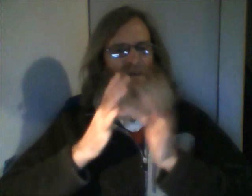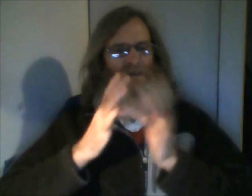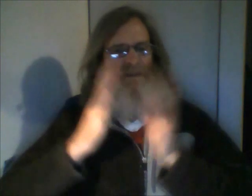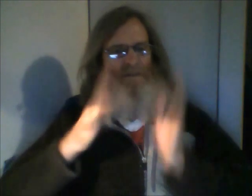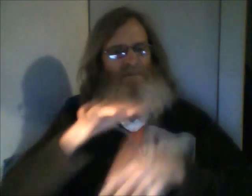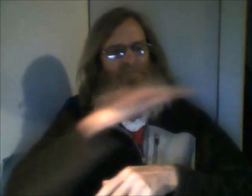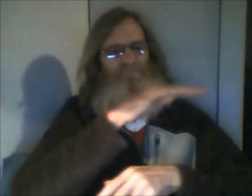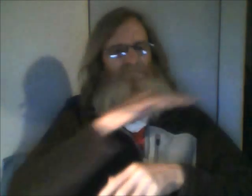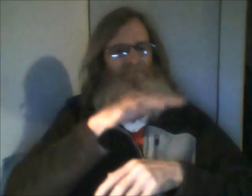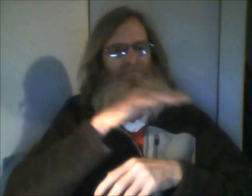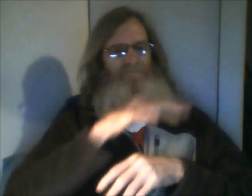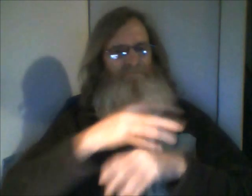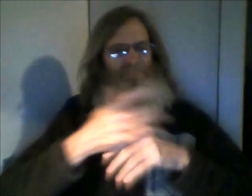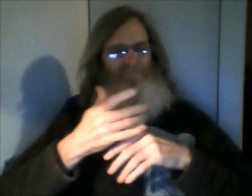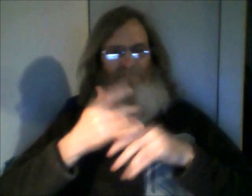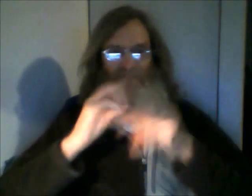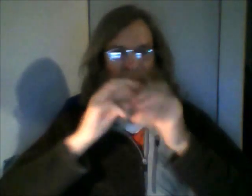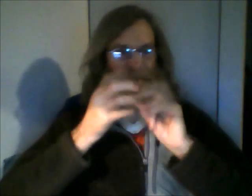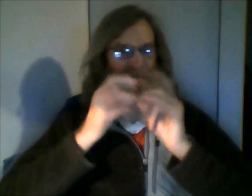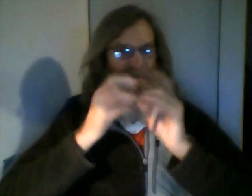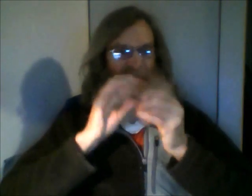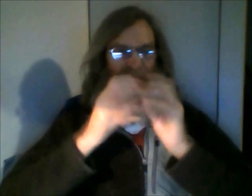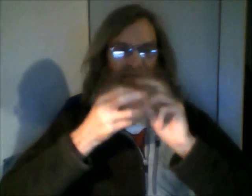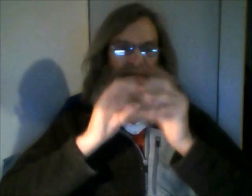You're watching Discovery.